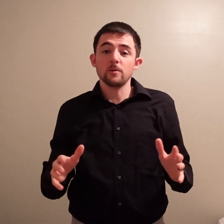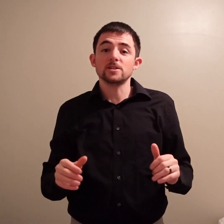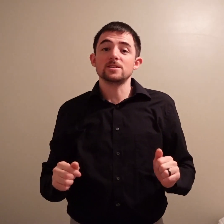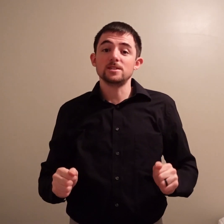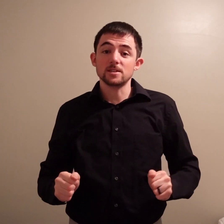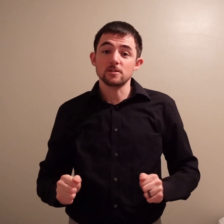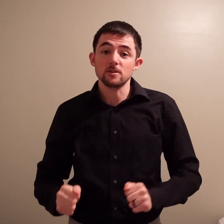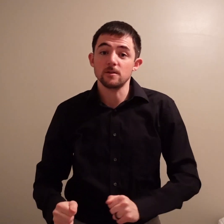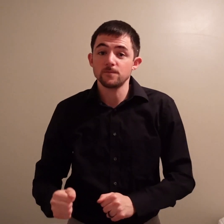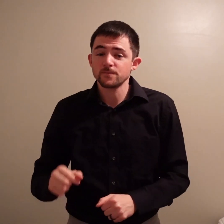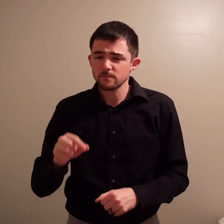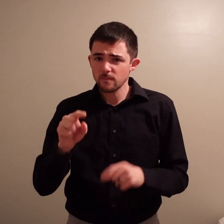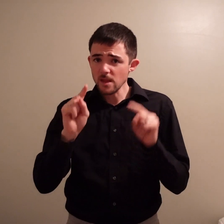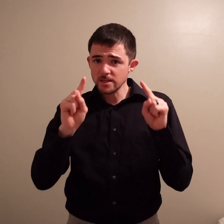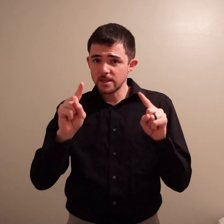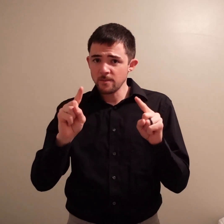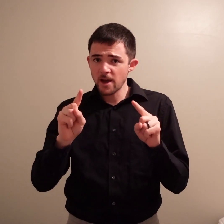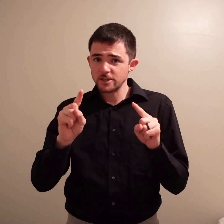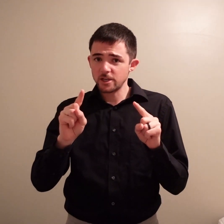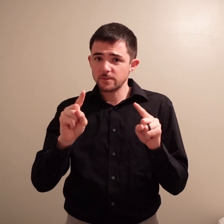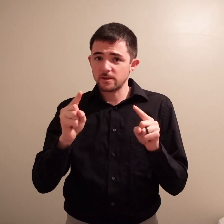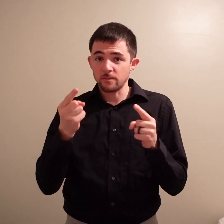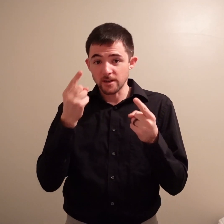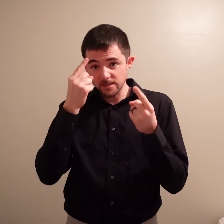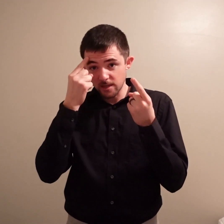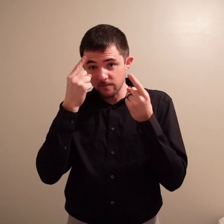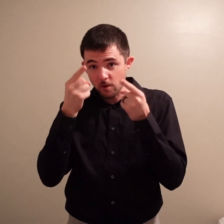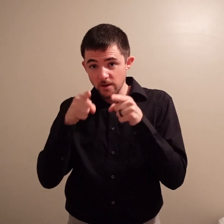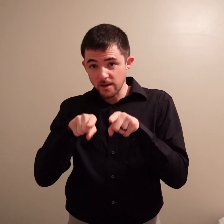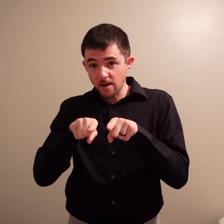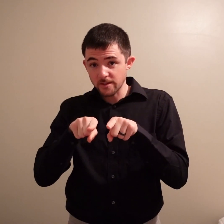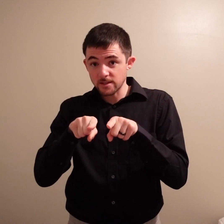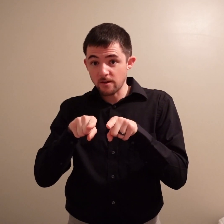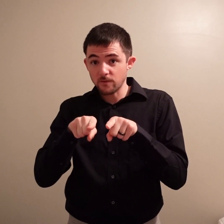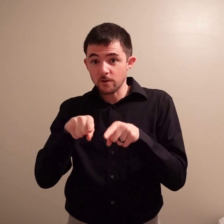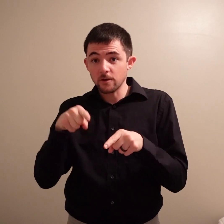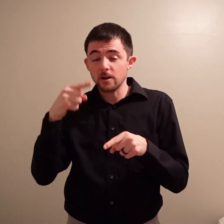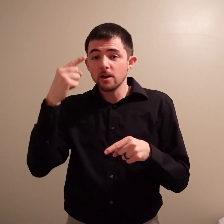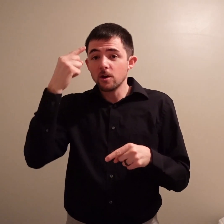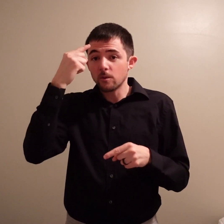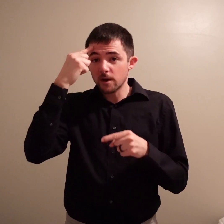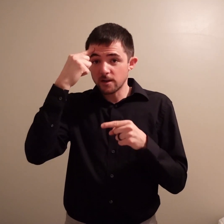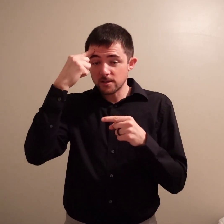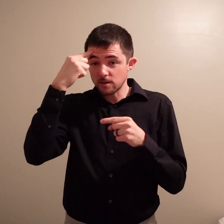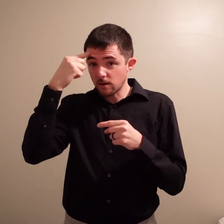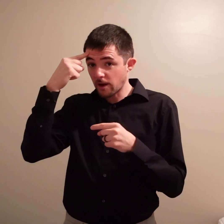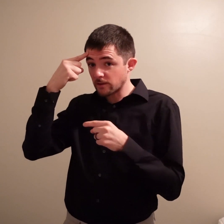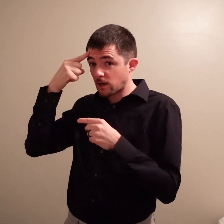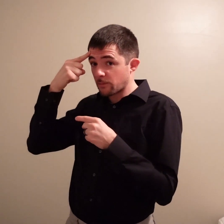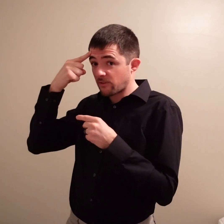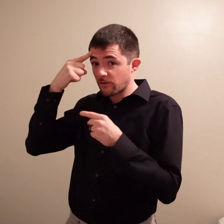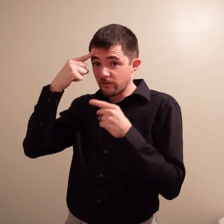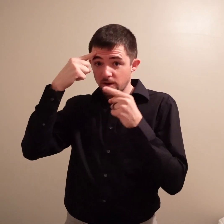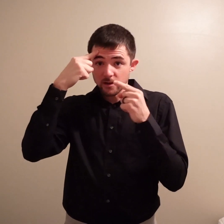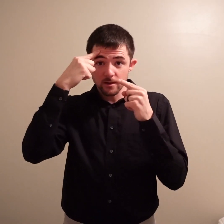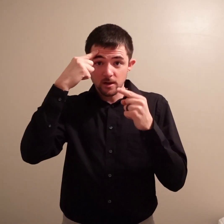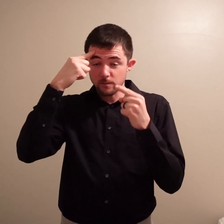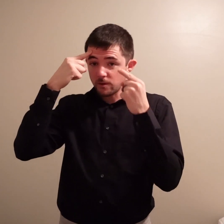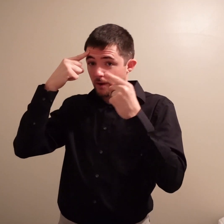is disagree. Same hand shapes, but instead of going down this time for agree, we're going to start at the top of our forehead, going to be ready